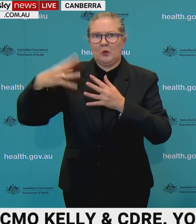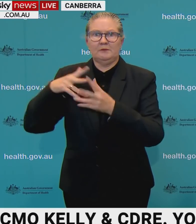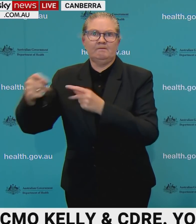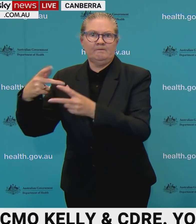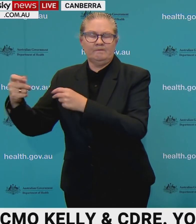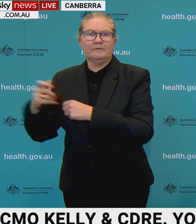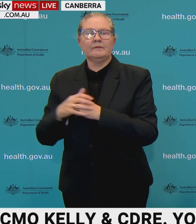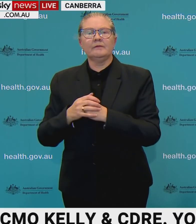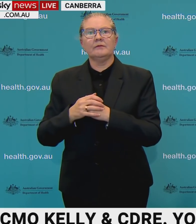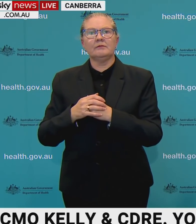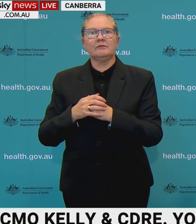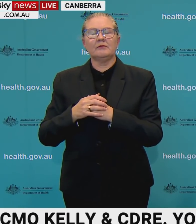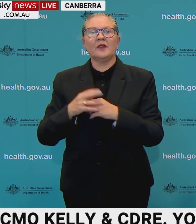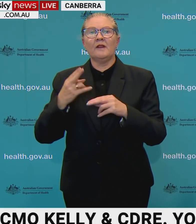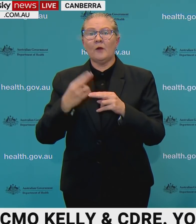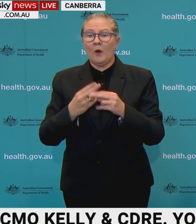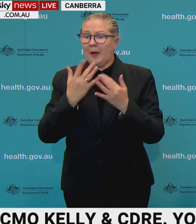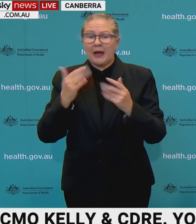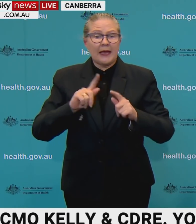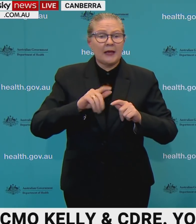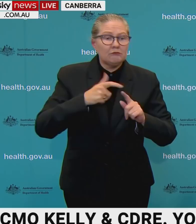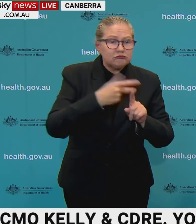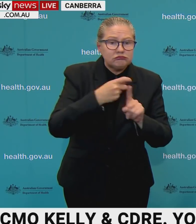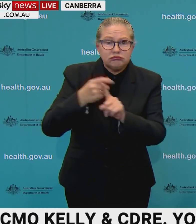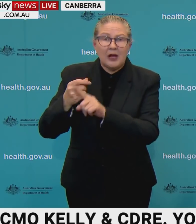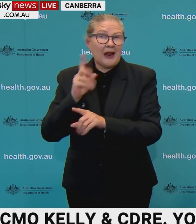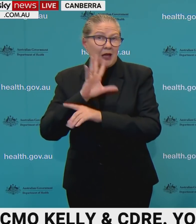In terms of administration of the vaccine, last week